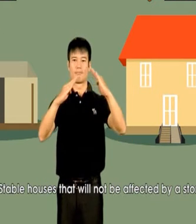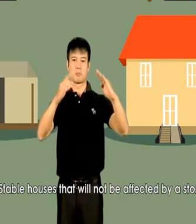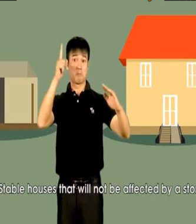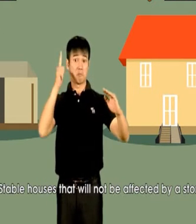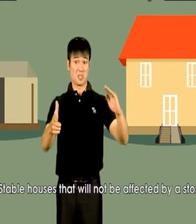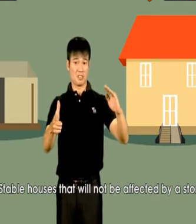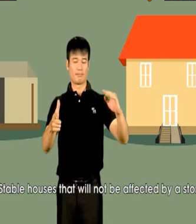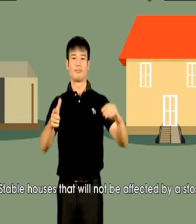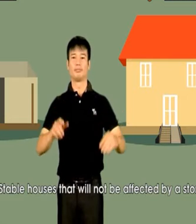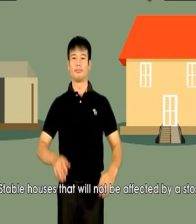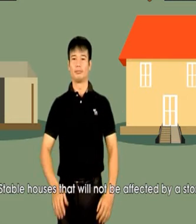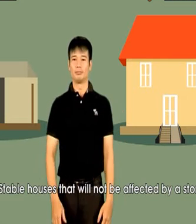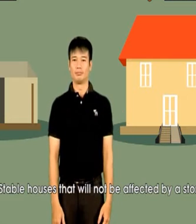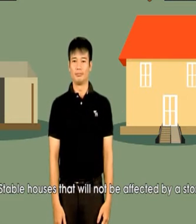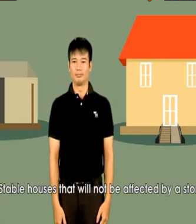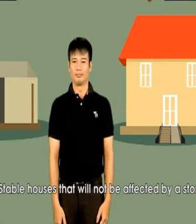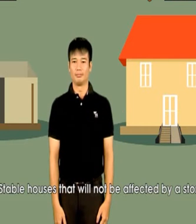houses that will not be affected by a storm.